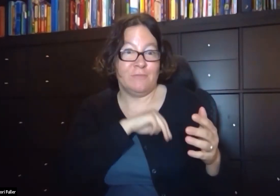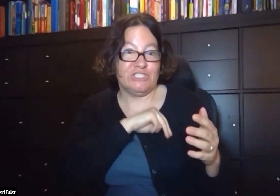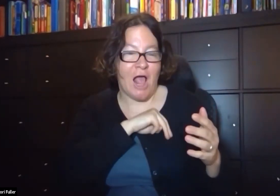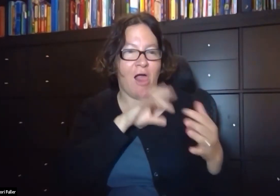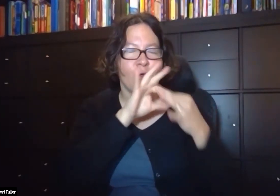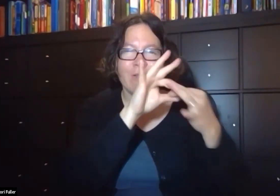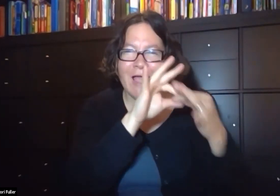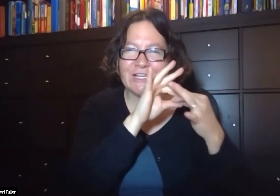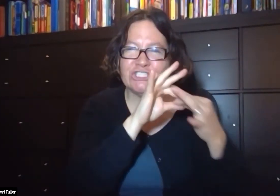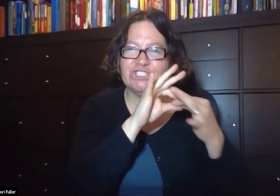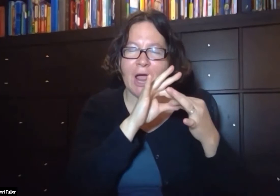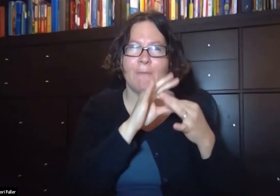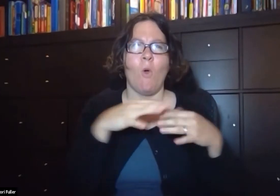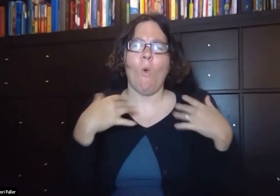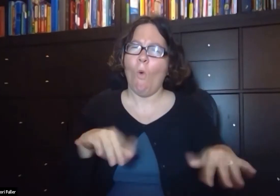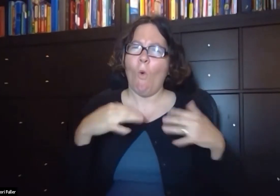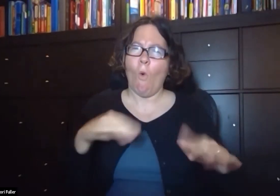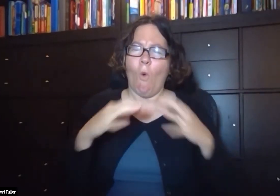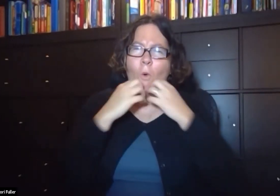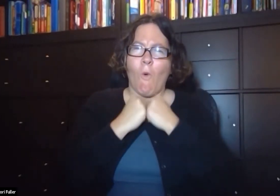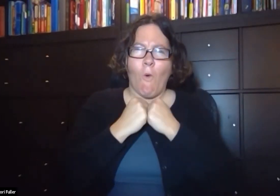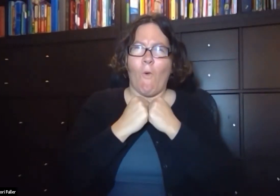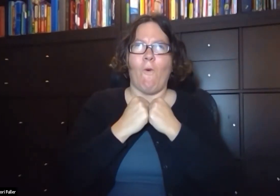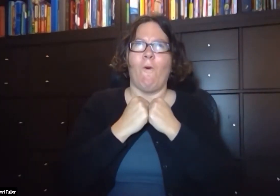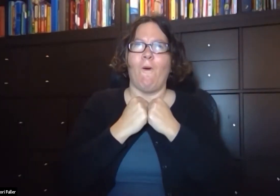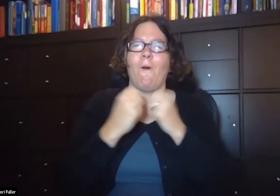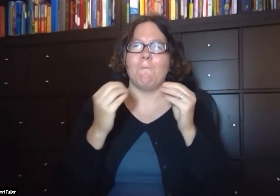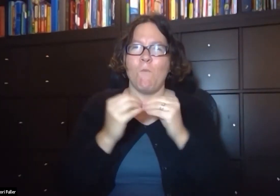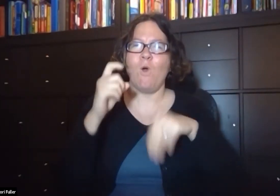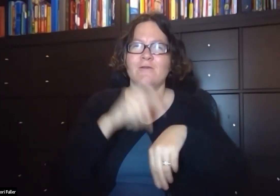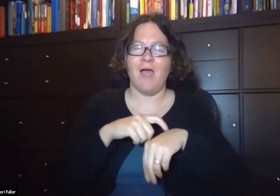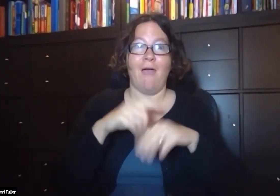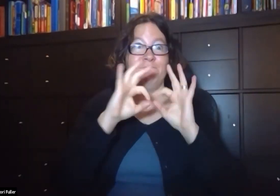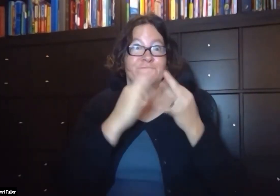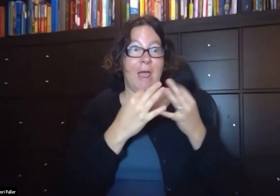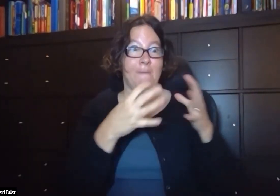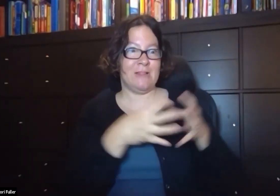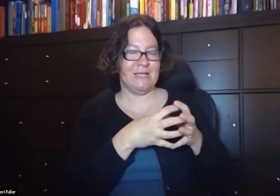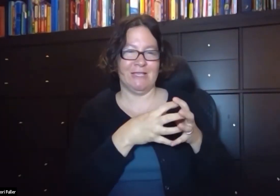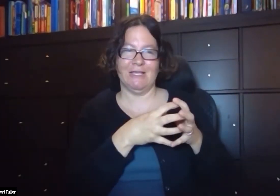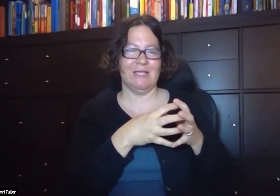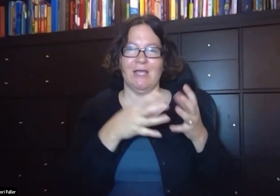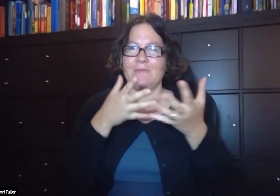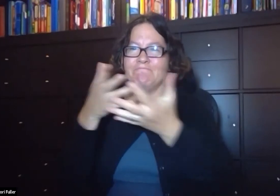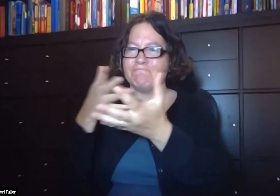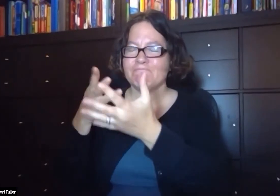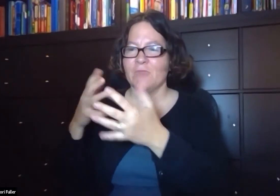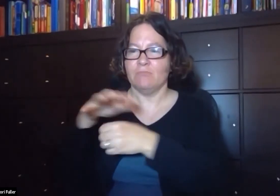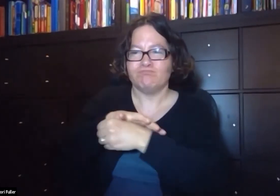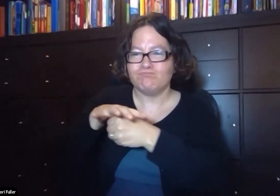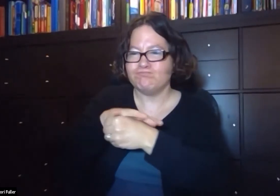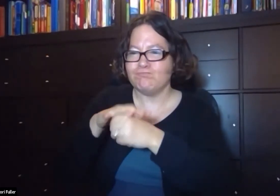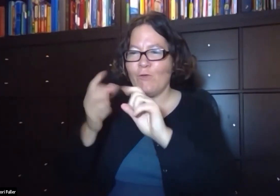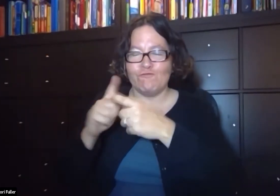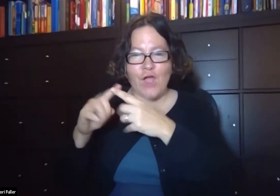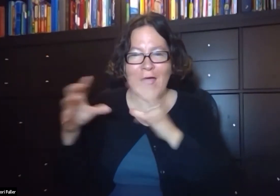deepened. And Pastor Michelle, we've had more time to communicate and to spend with one another, and